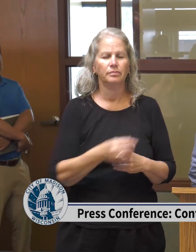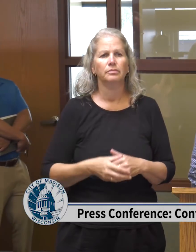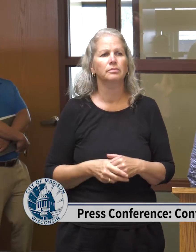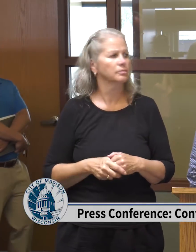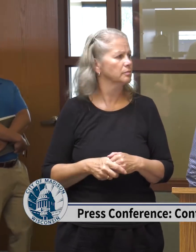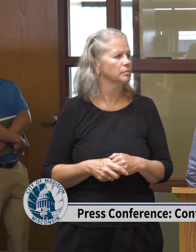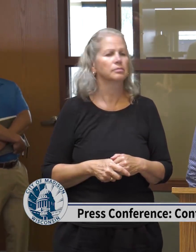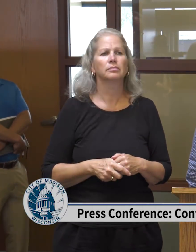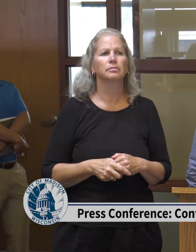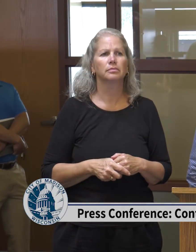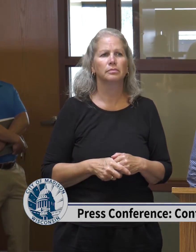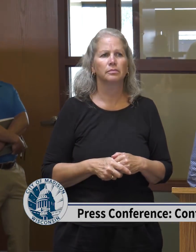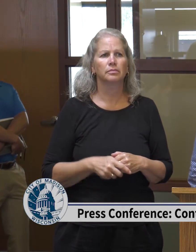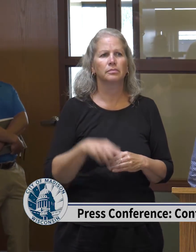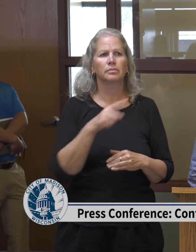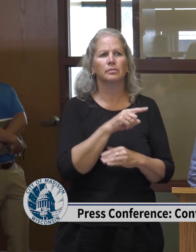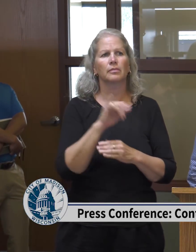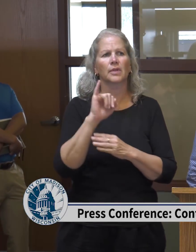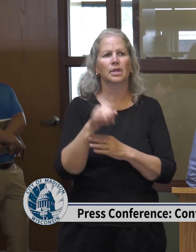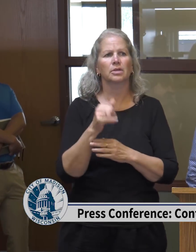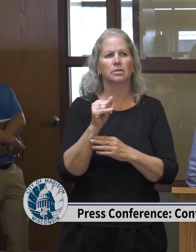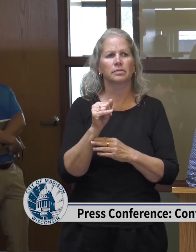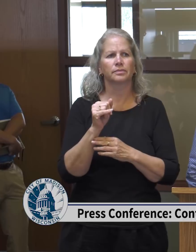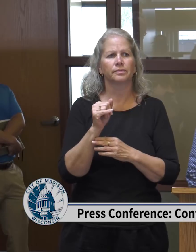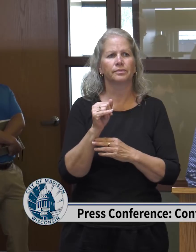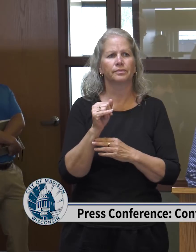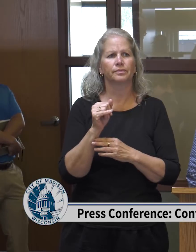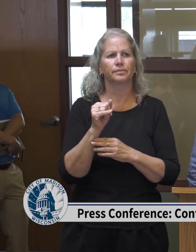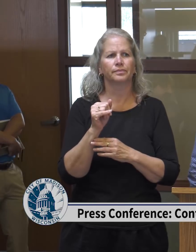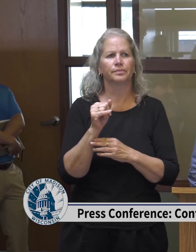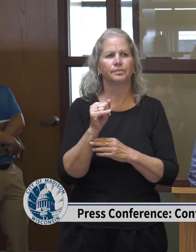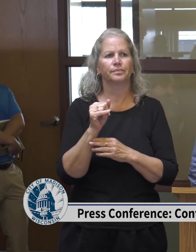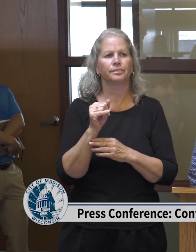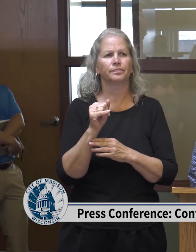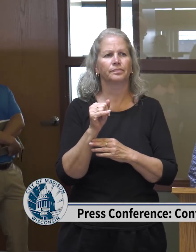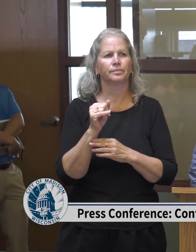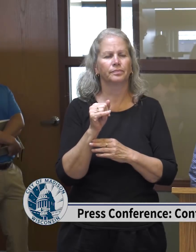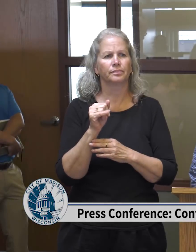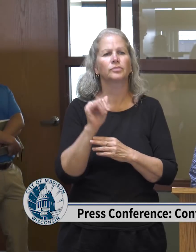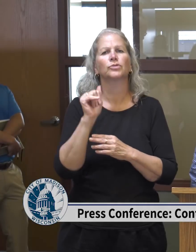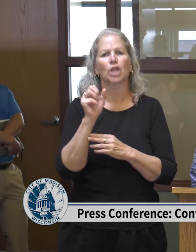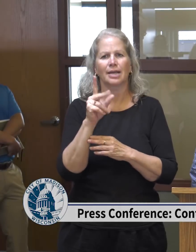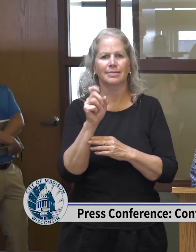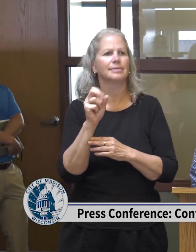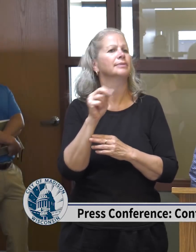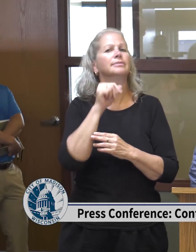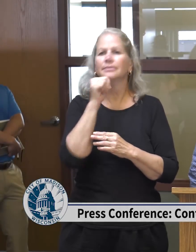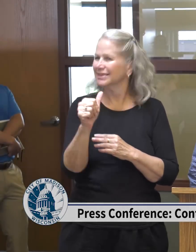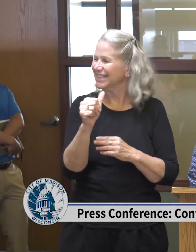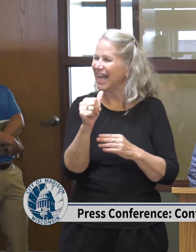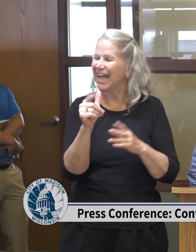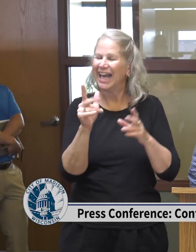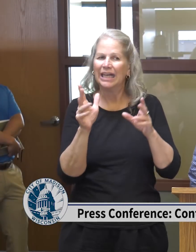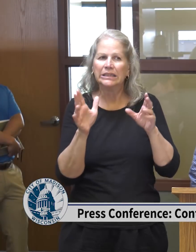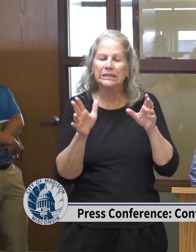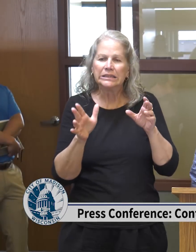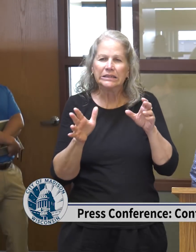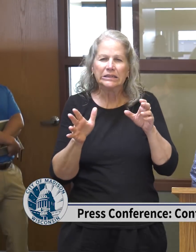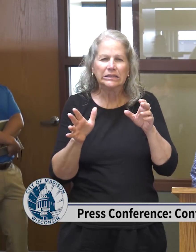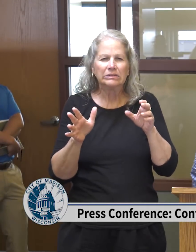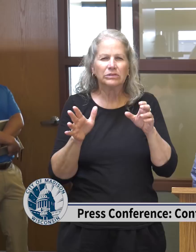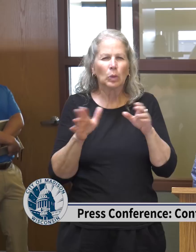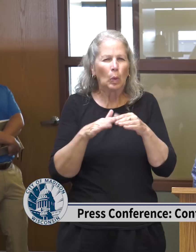it's unlikely we'll be able to fully open Johnson Street, but we'll look at that on a daily basis to see if there